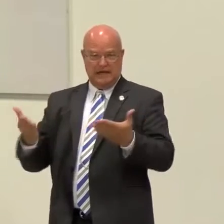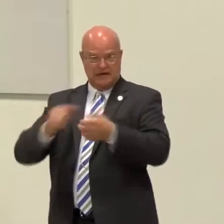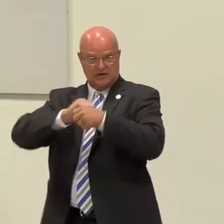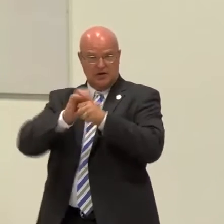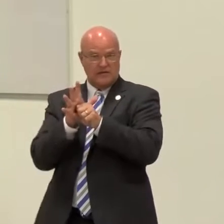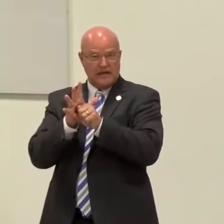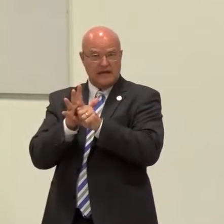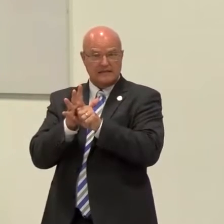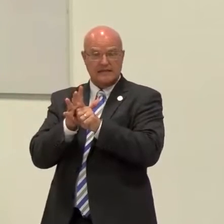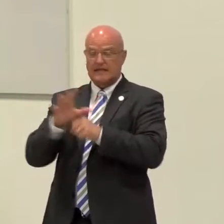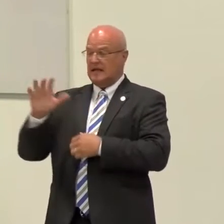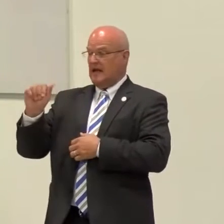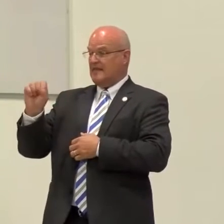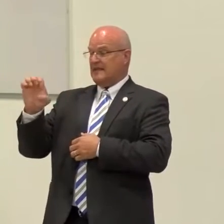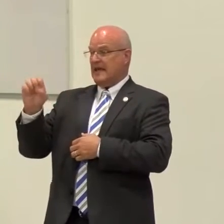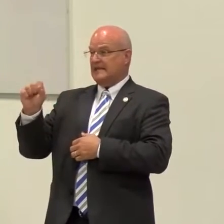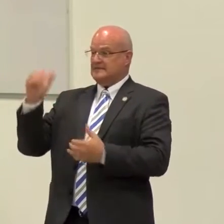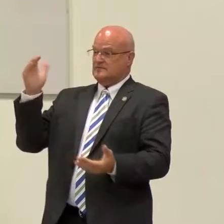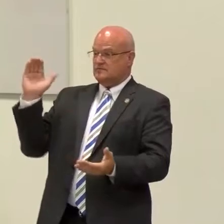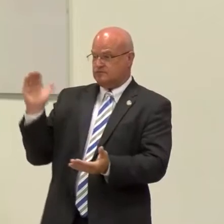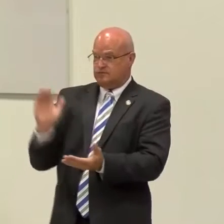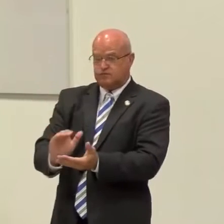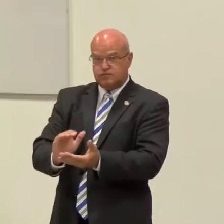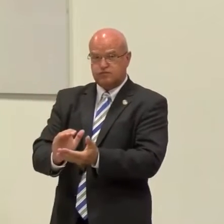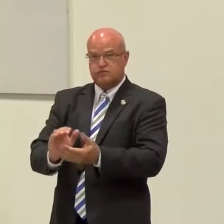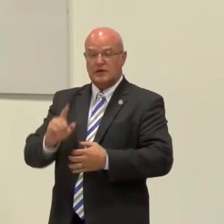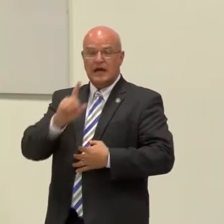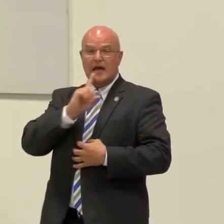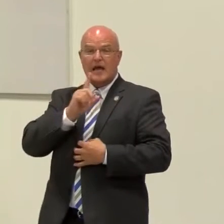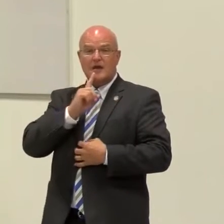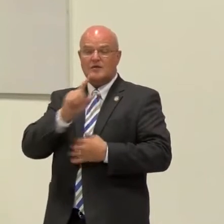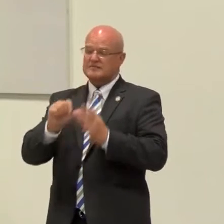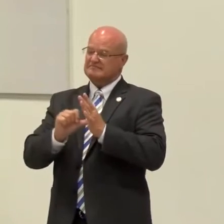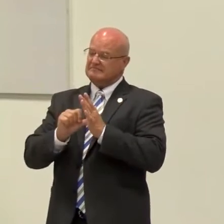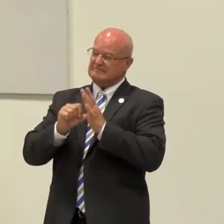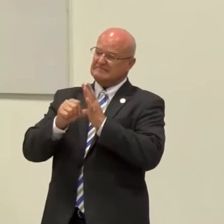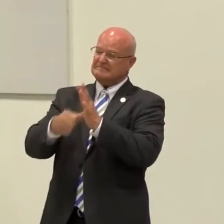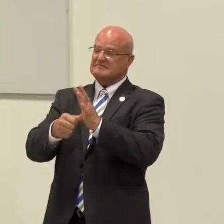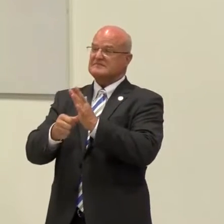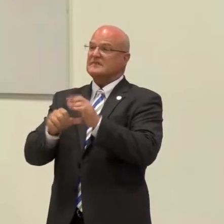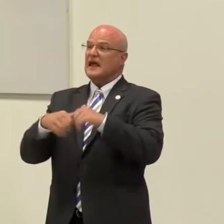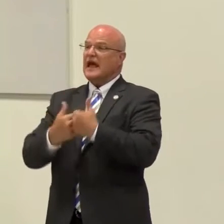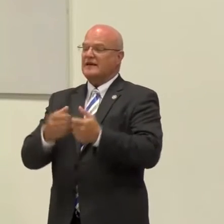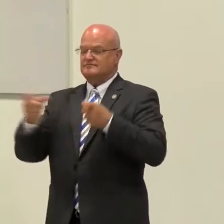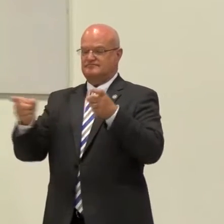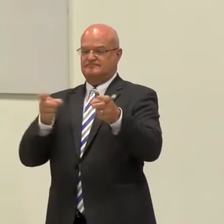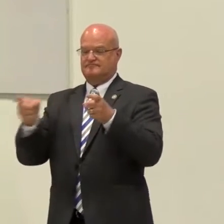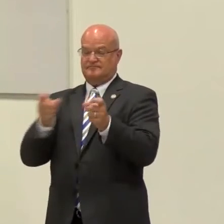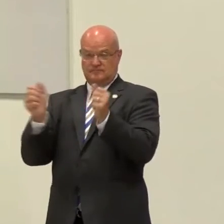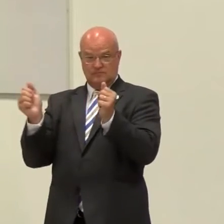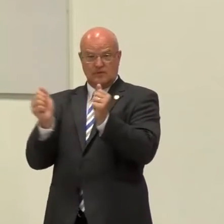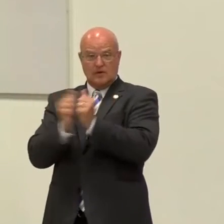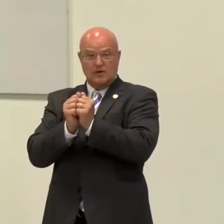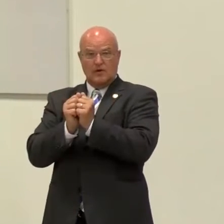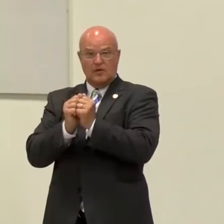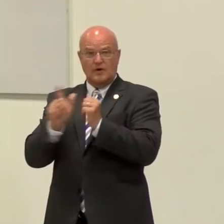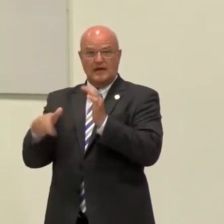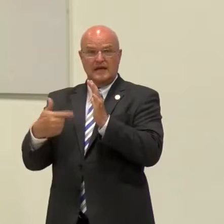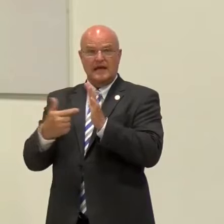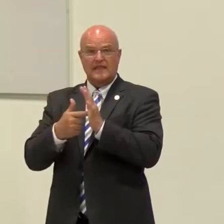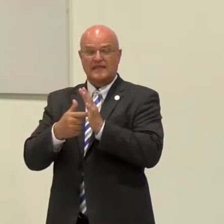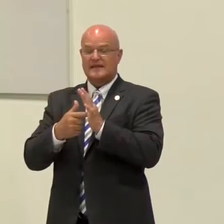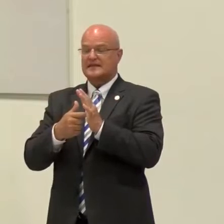here, reducing the cases that are here, and really emphasizing how you deal with